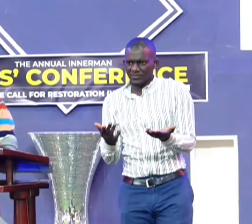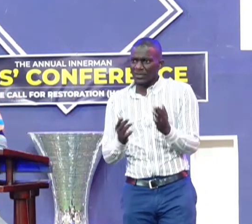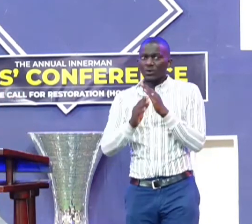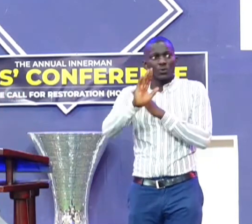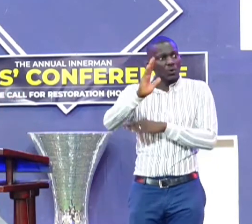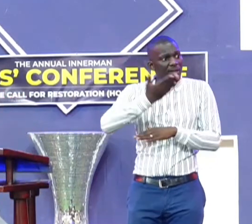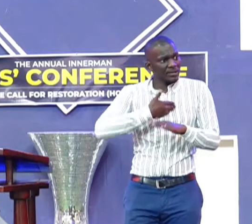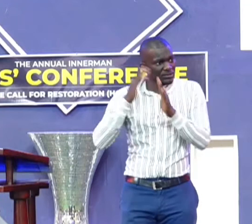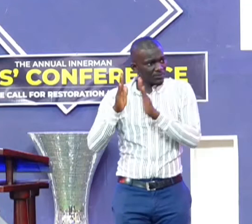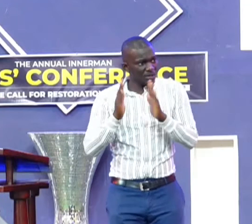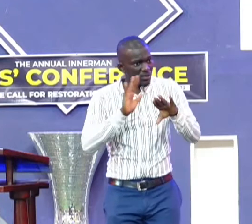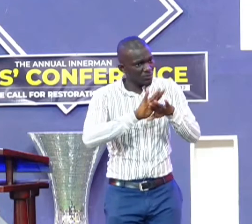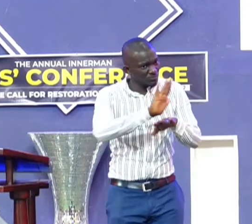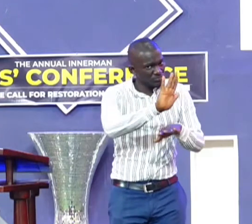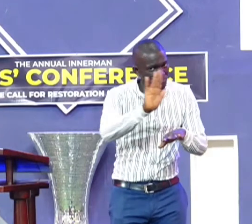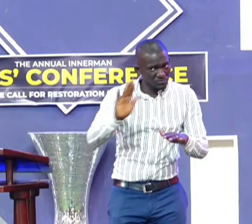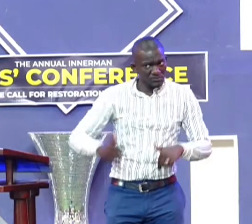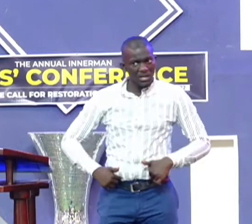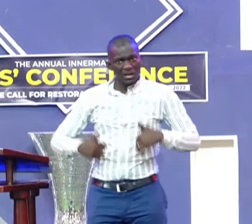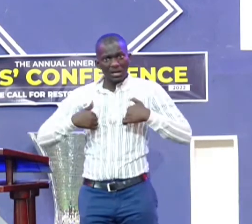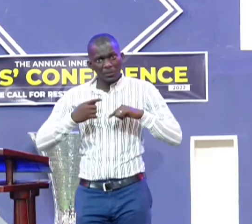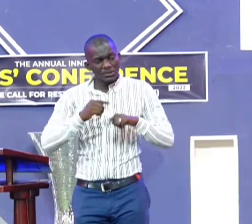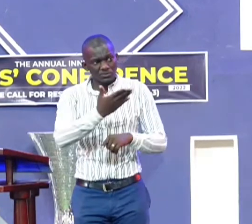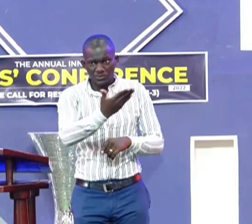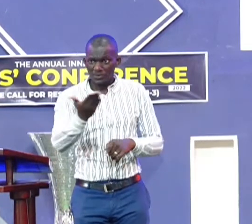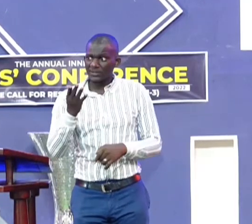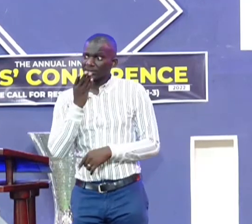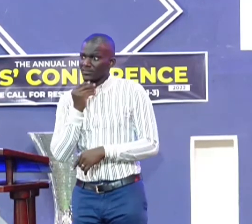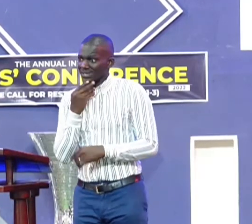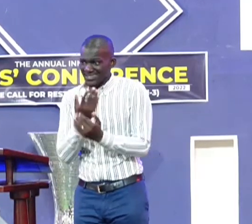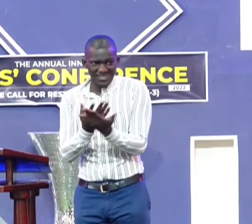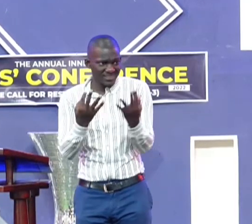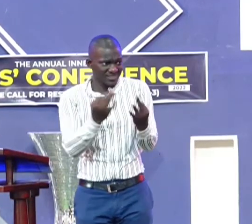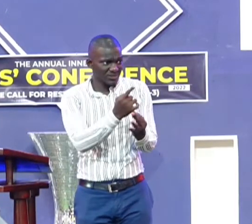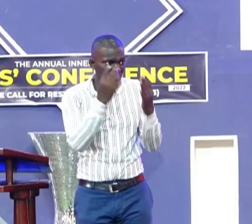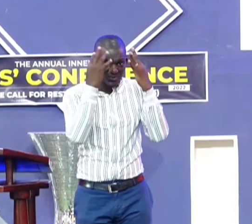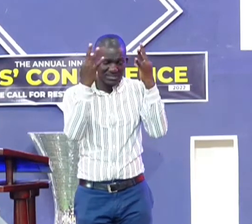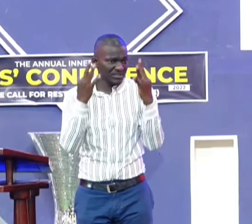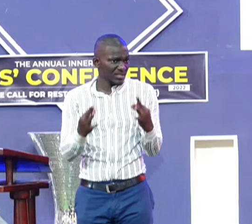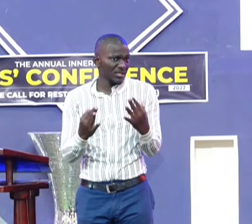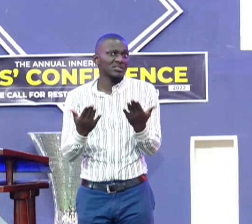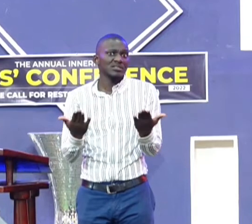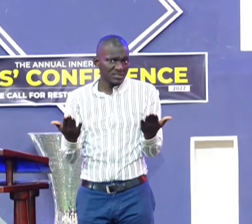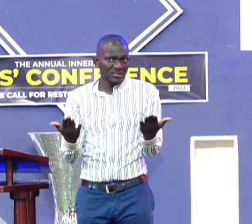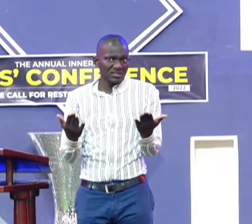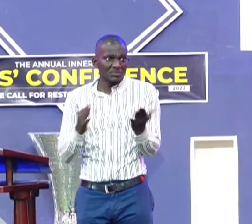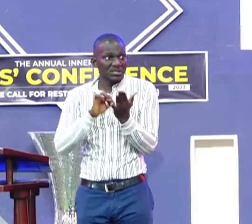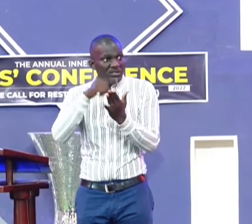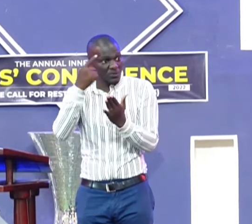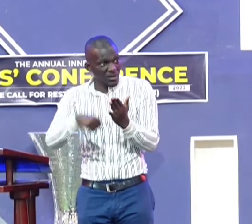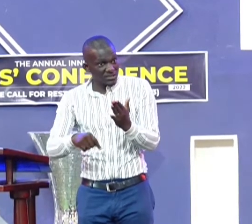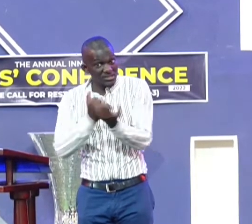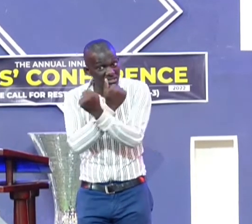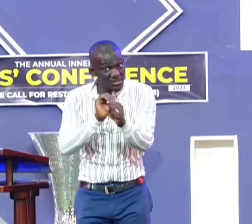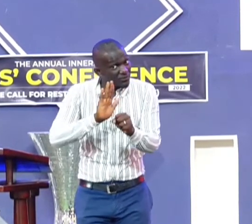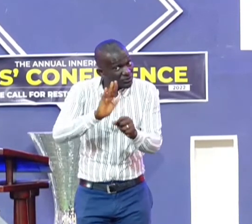example? The Lord has a plan. But as a man, whatever you decide will